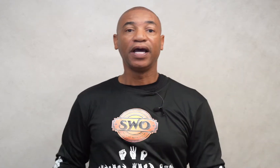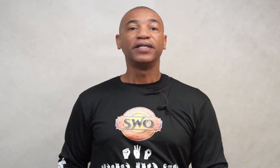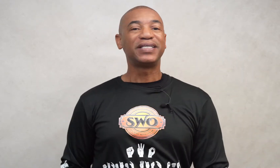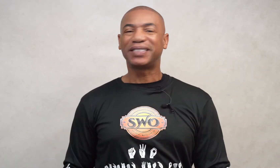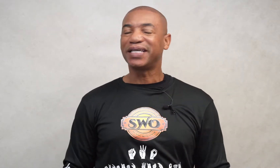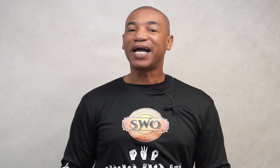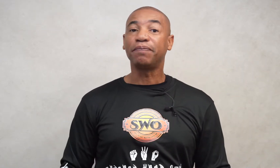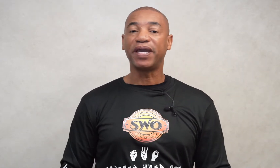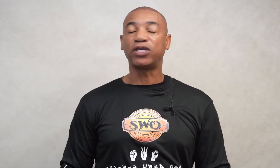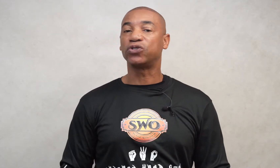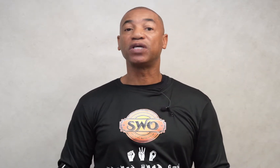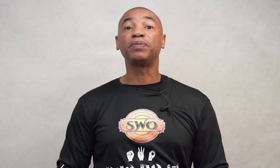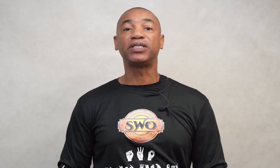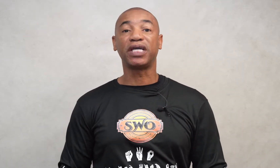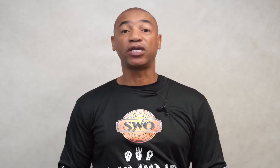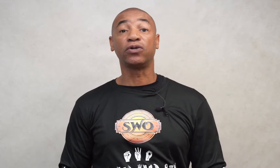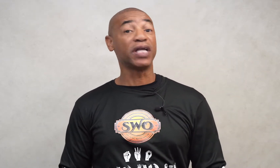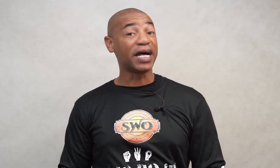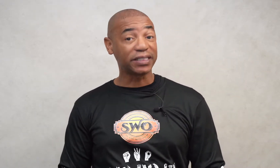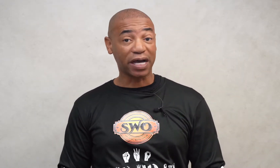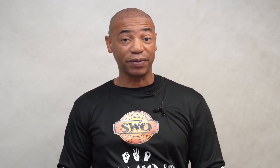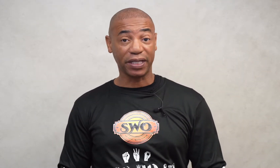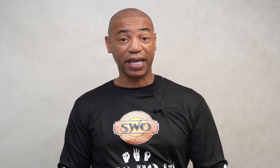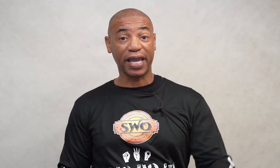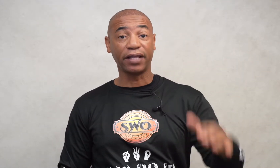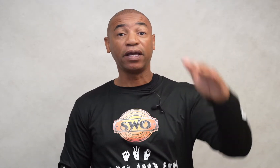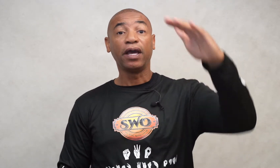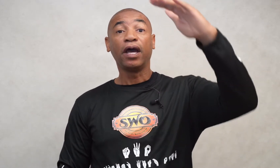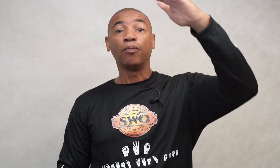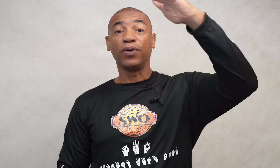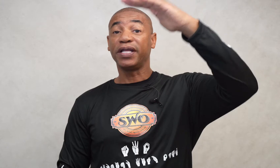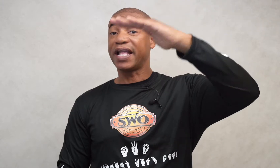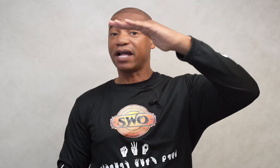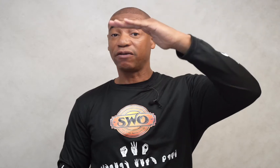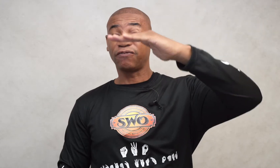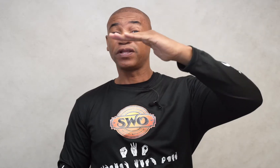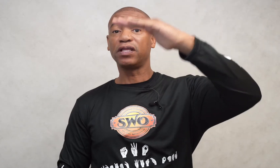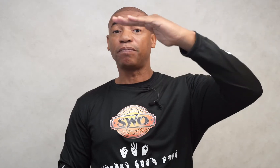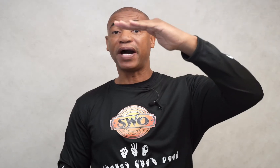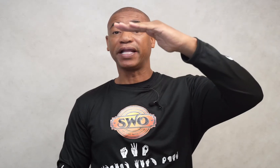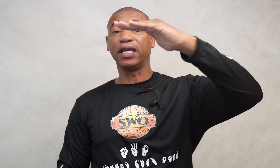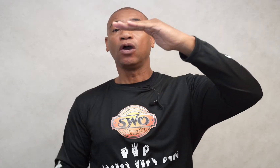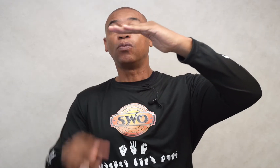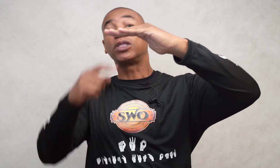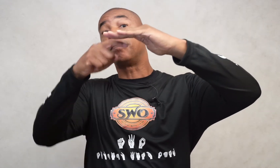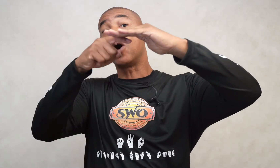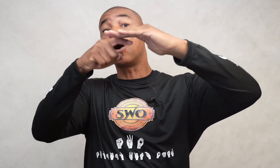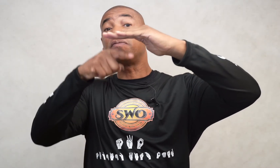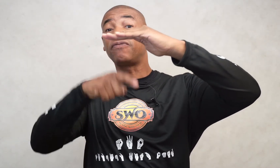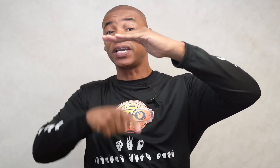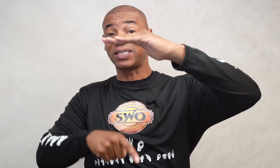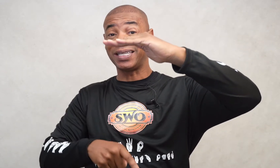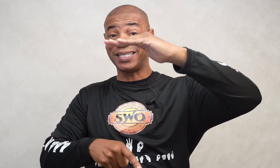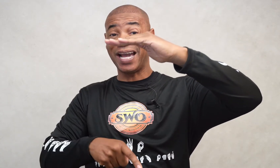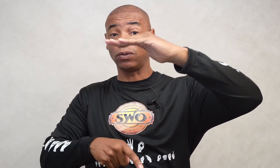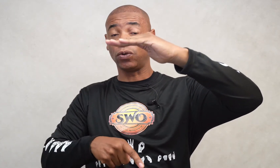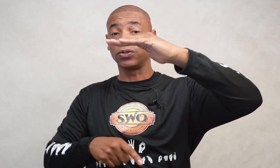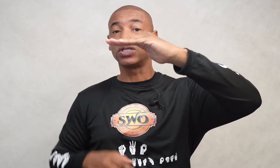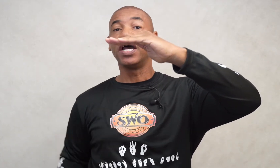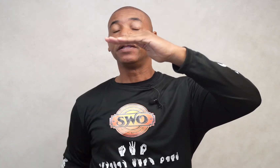To sign bake, you simply take your non-dominant hand, bring that out in front of the body with the palm facing downwards. Now